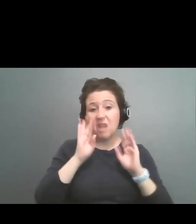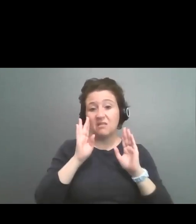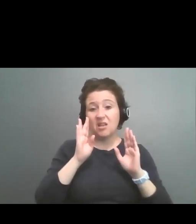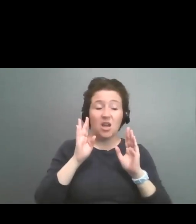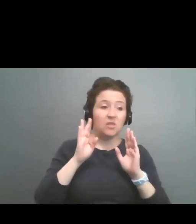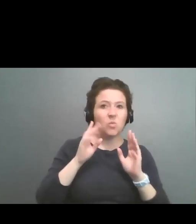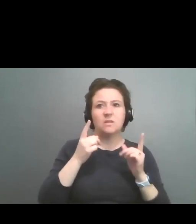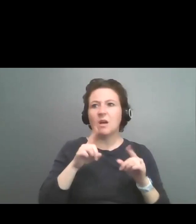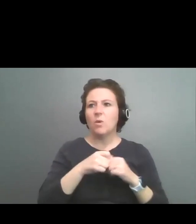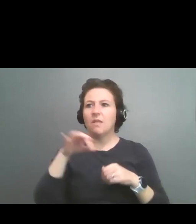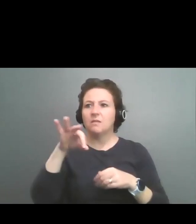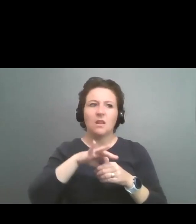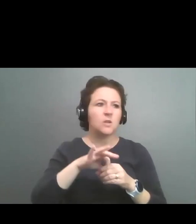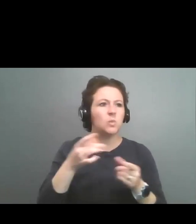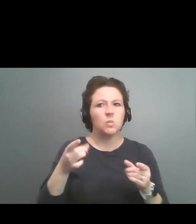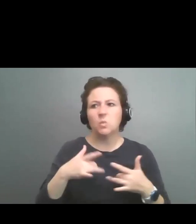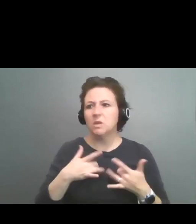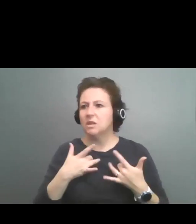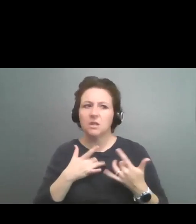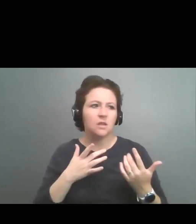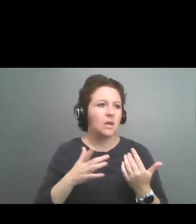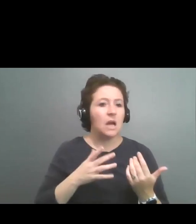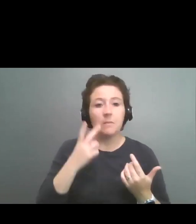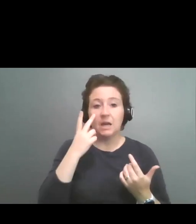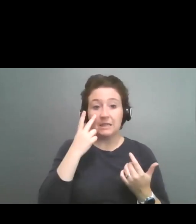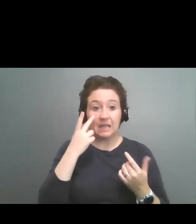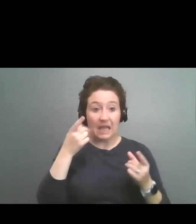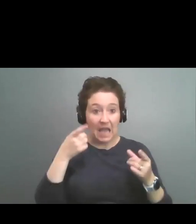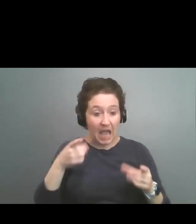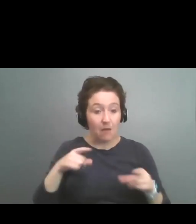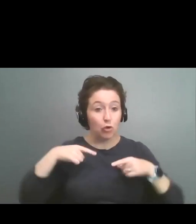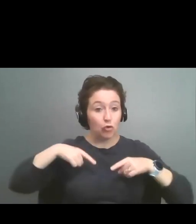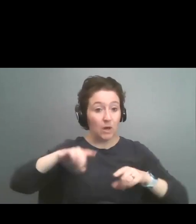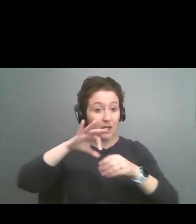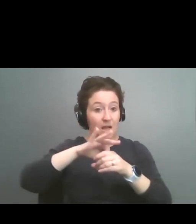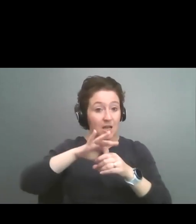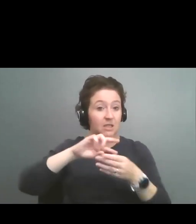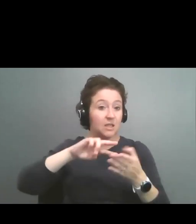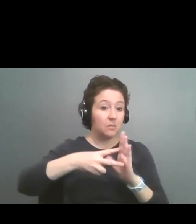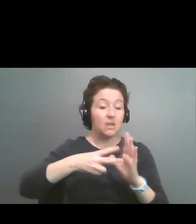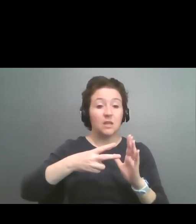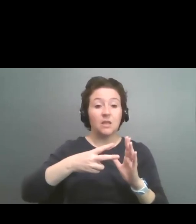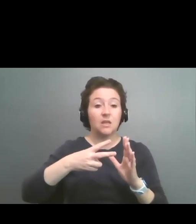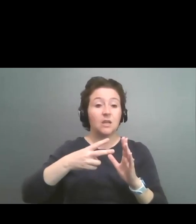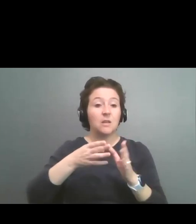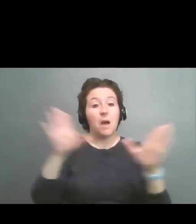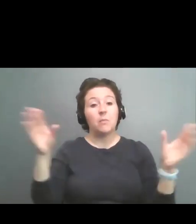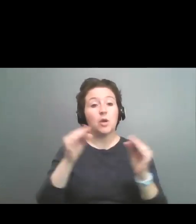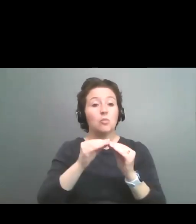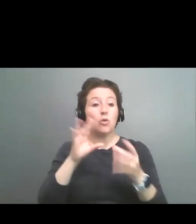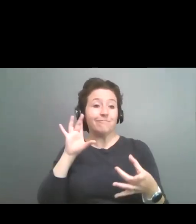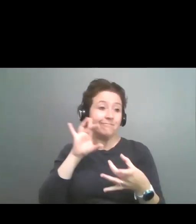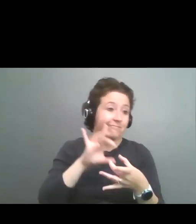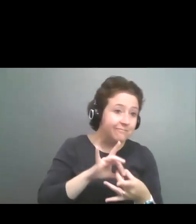attention to this election and seeing what happens in an election. So they're being a little more engaged, which is kind of